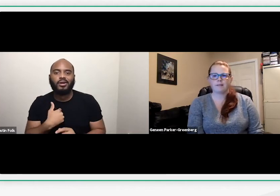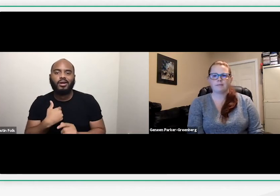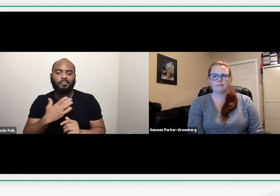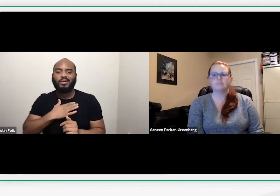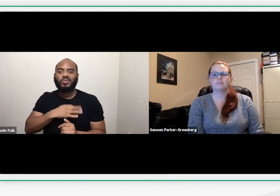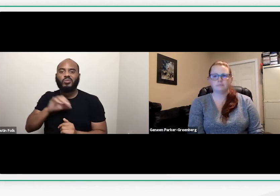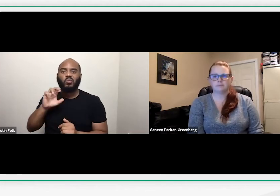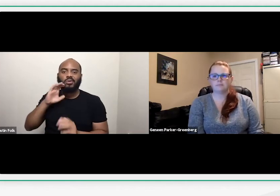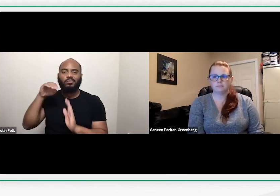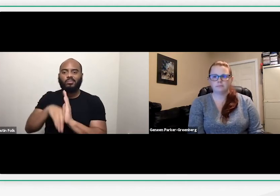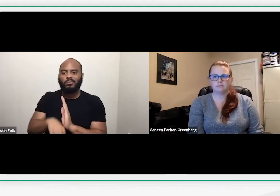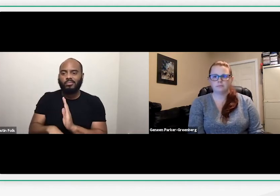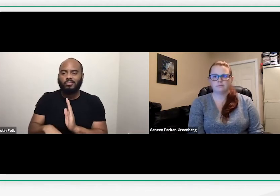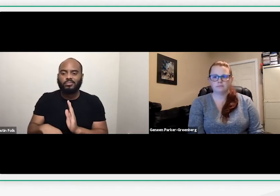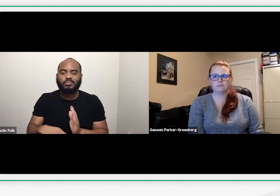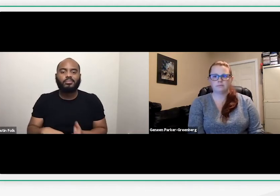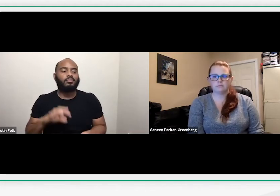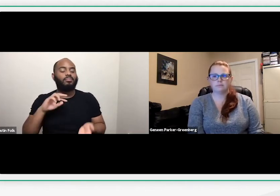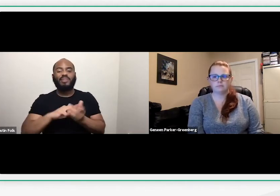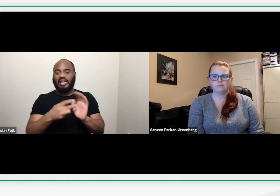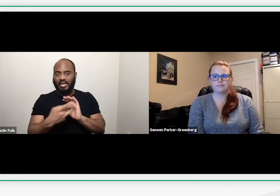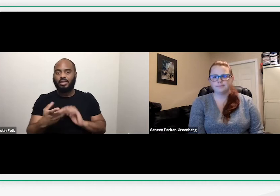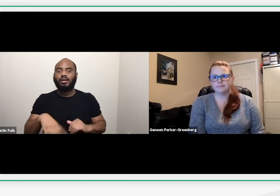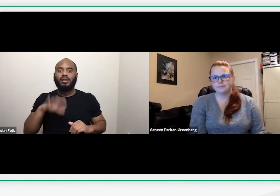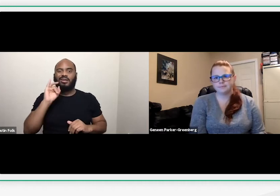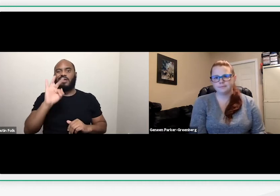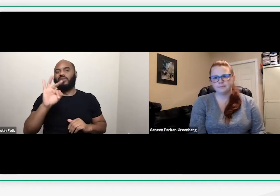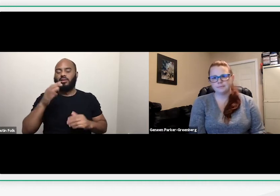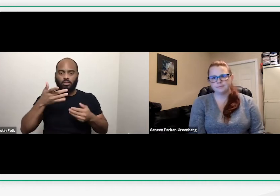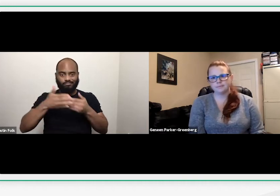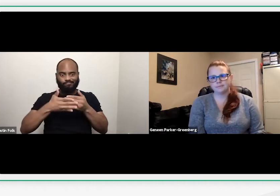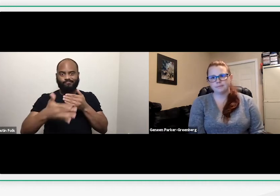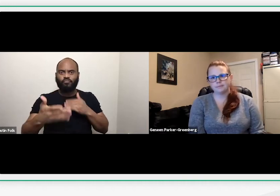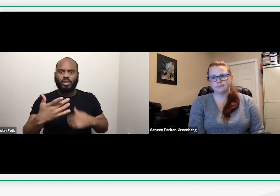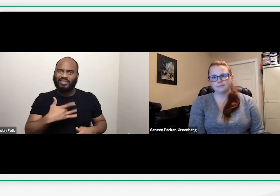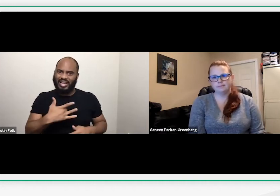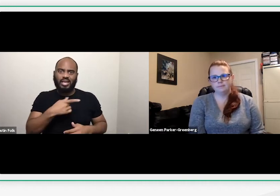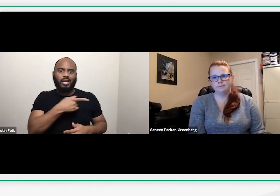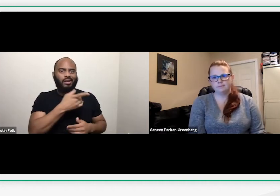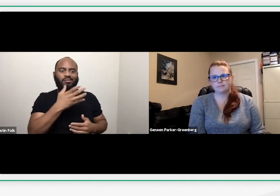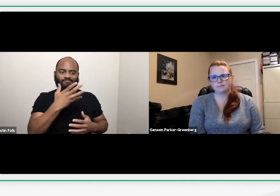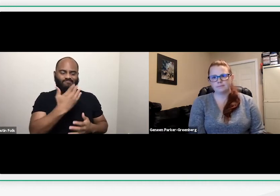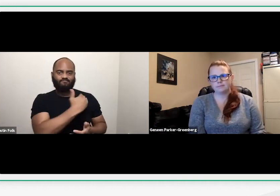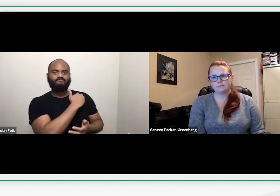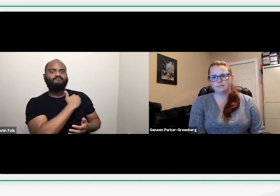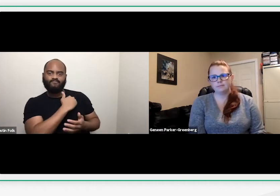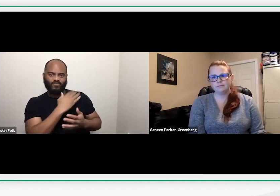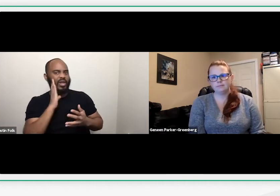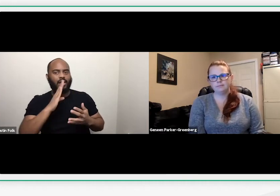they're going to miss payments, or if they experience a bankruptcy, then that will impact us as a co-signer and also pull our score